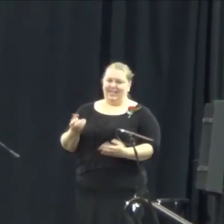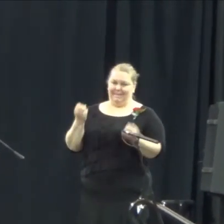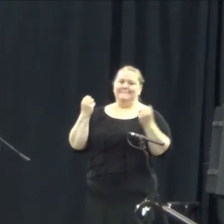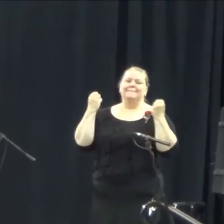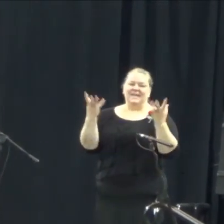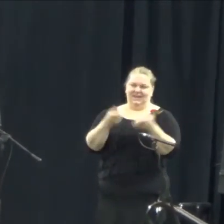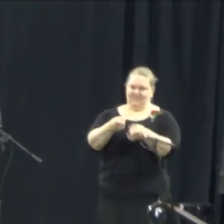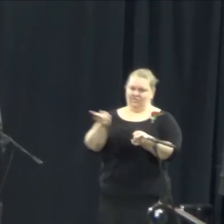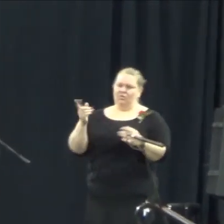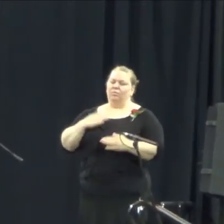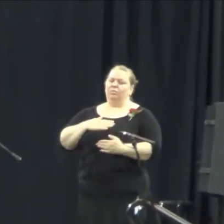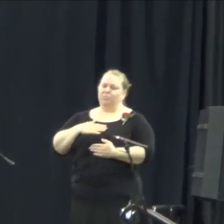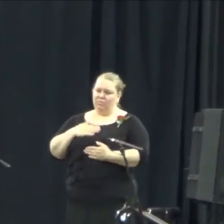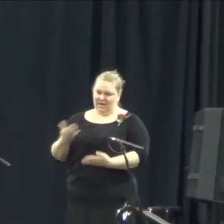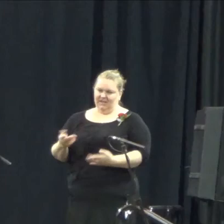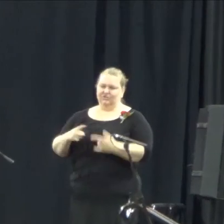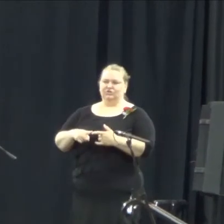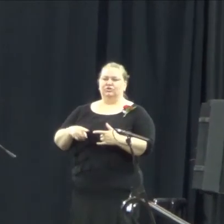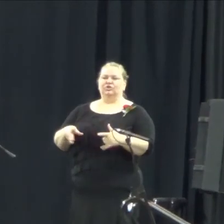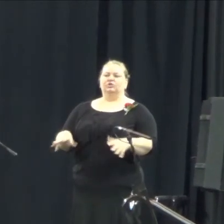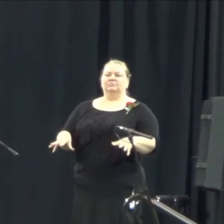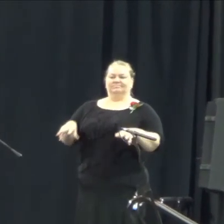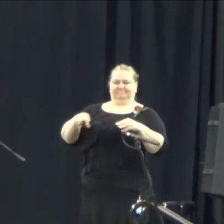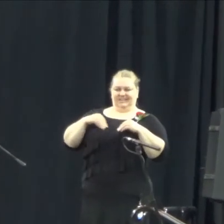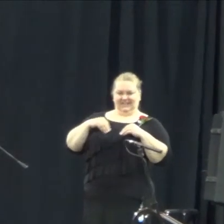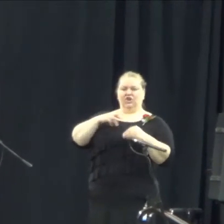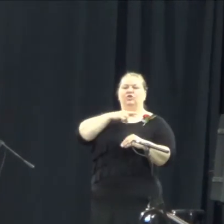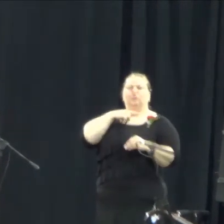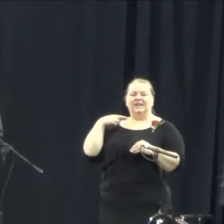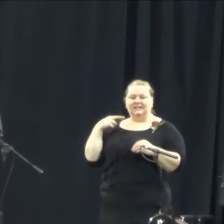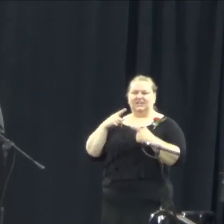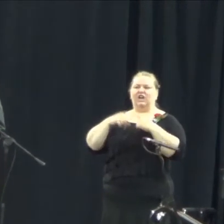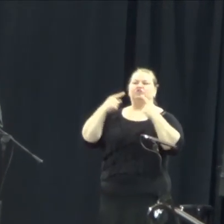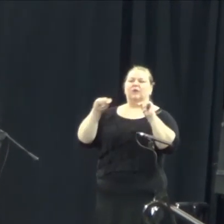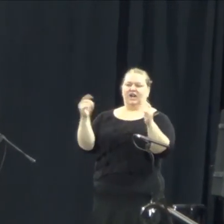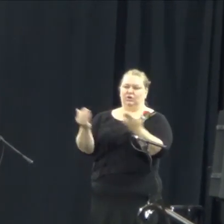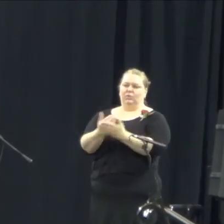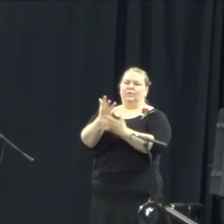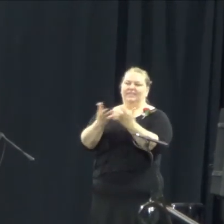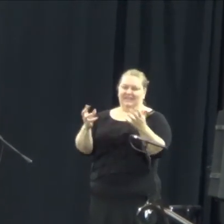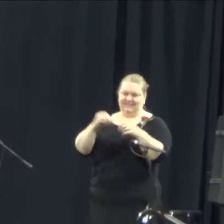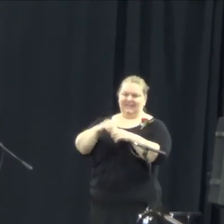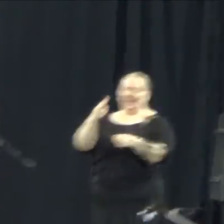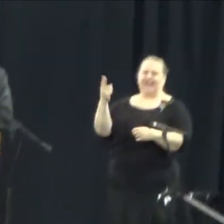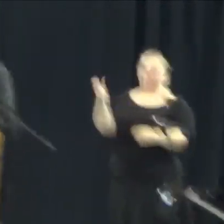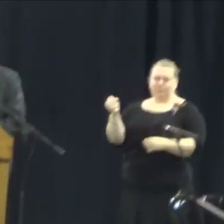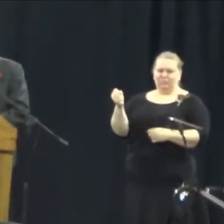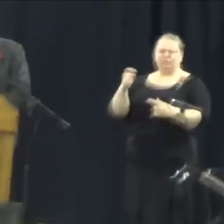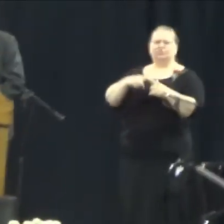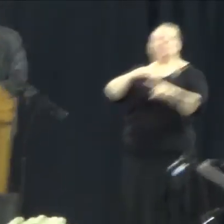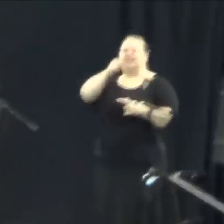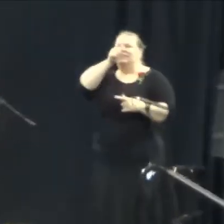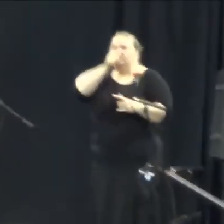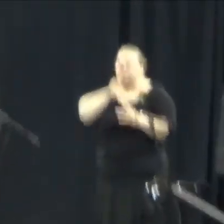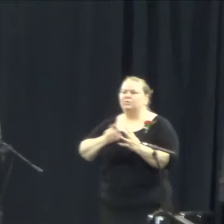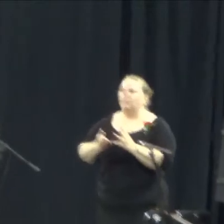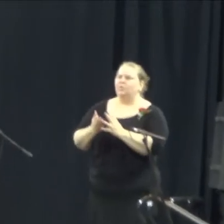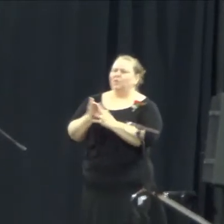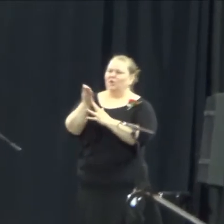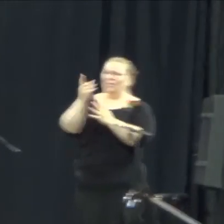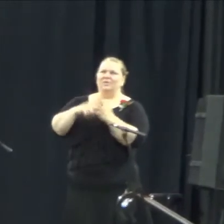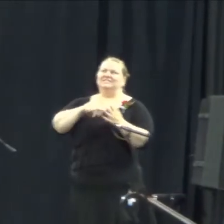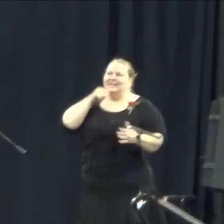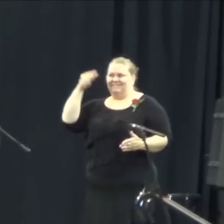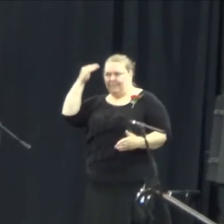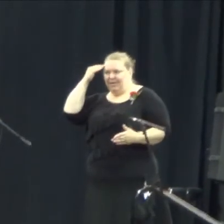you, to take risks, try new things in high school, to endure the uncertainty of the